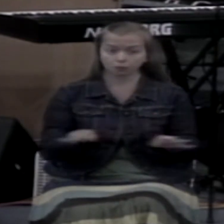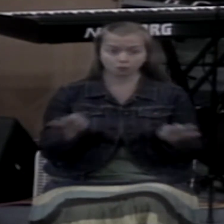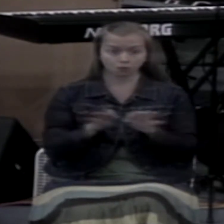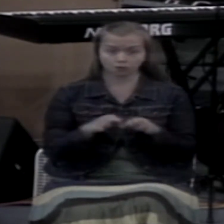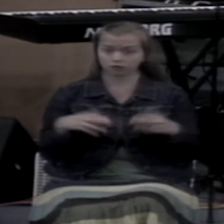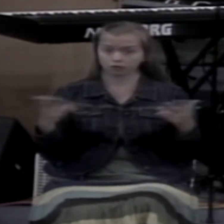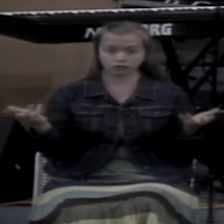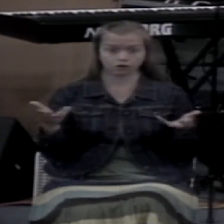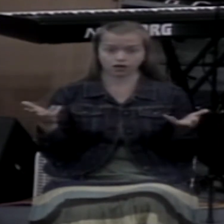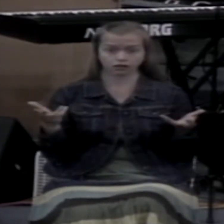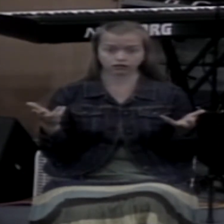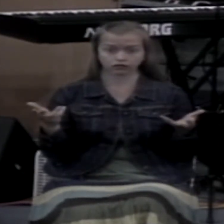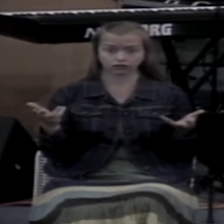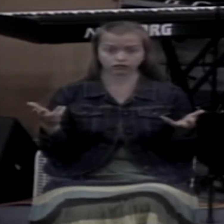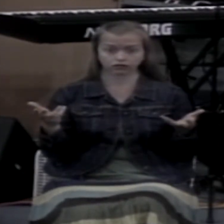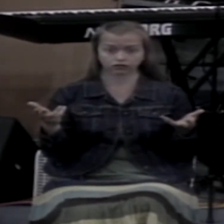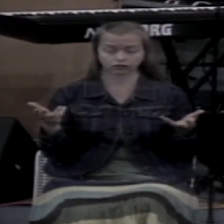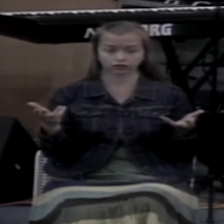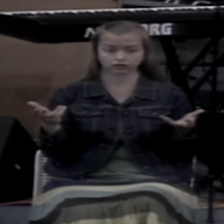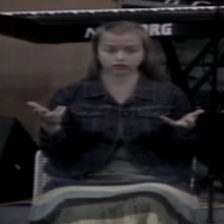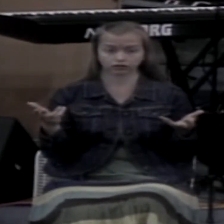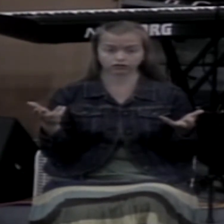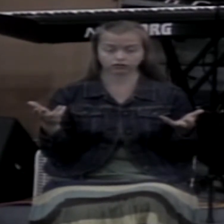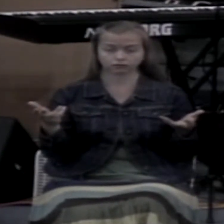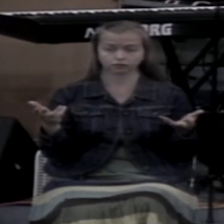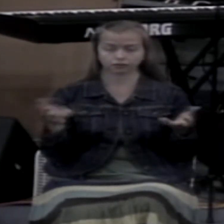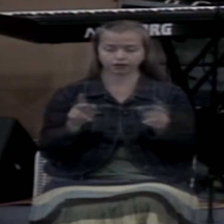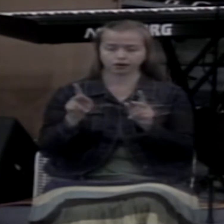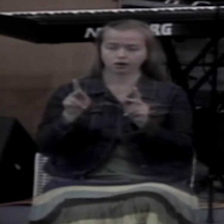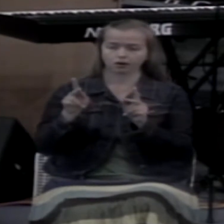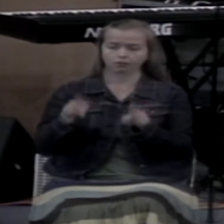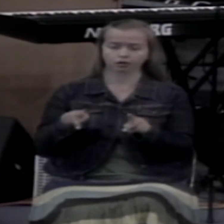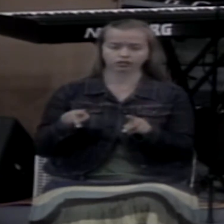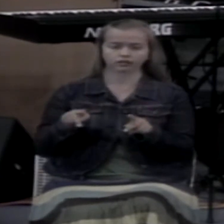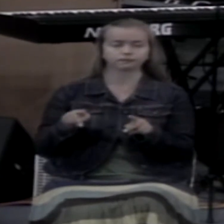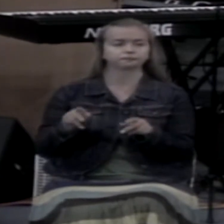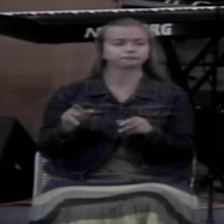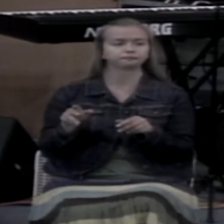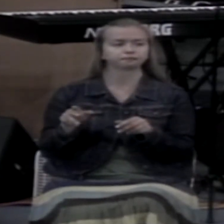of the real estate are, number one, location.